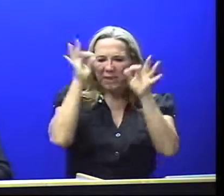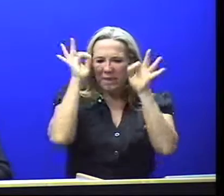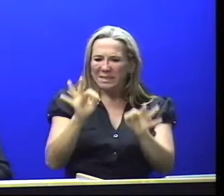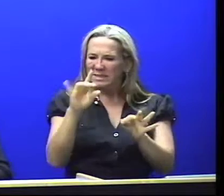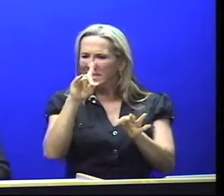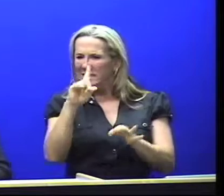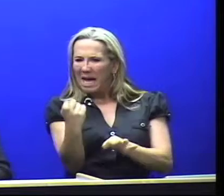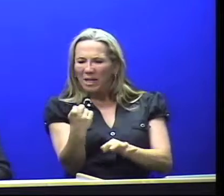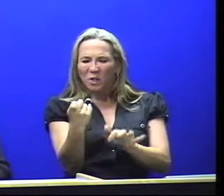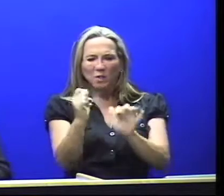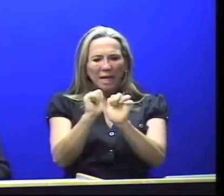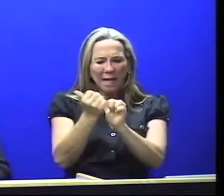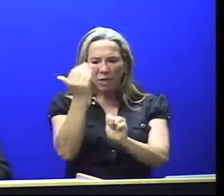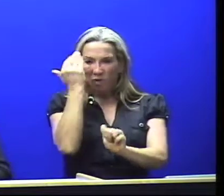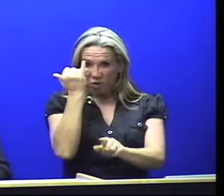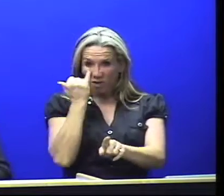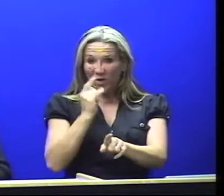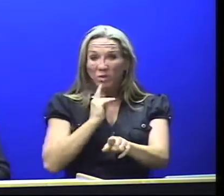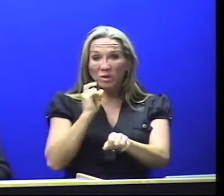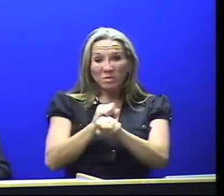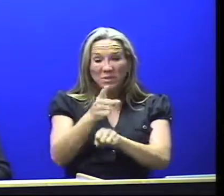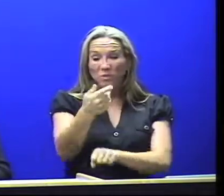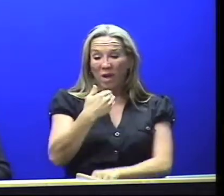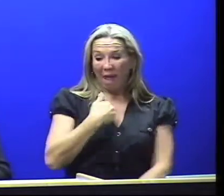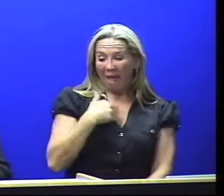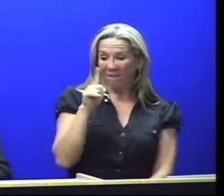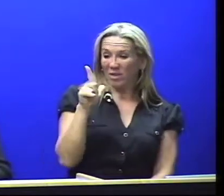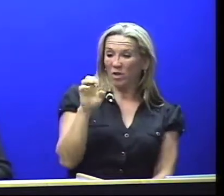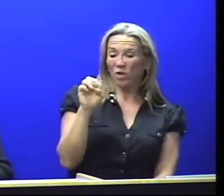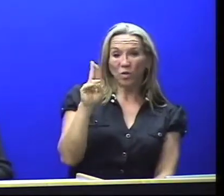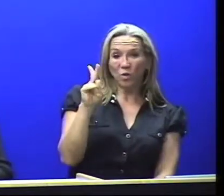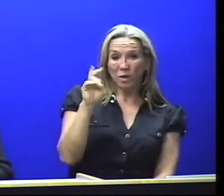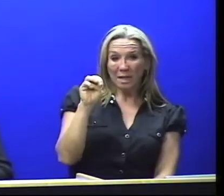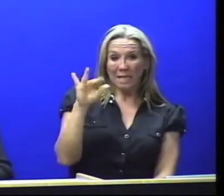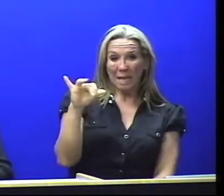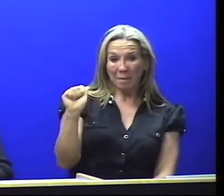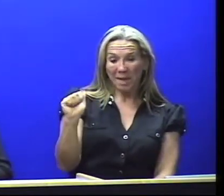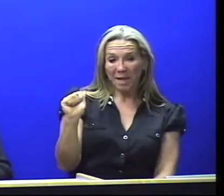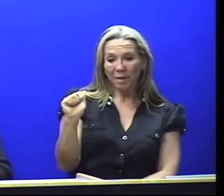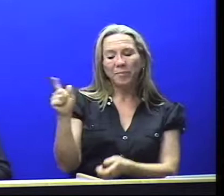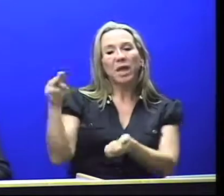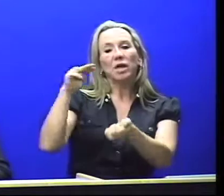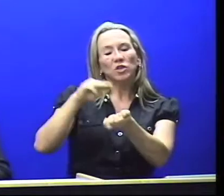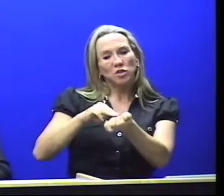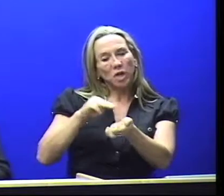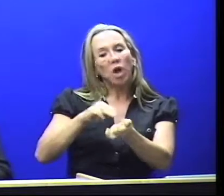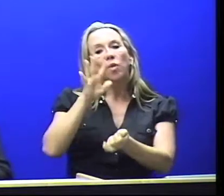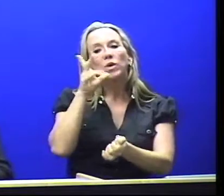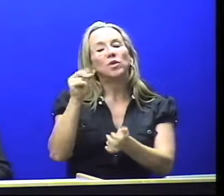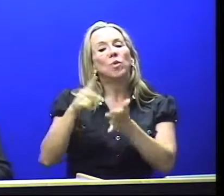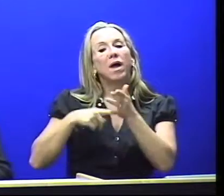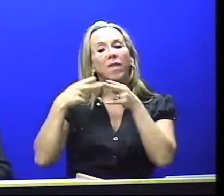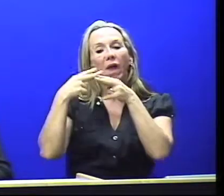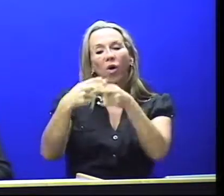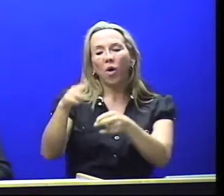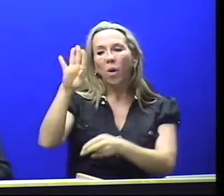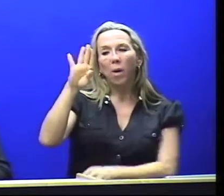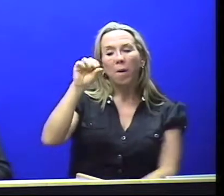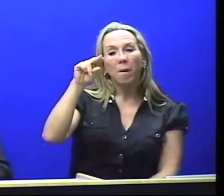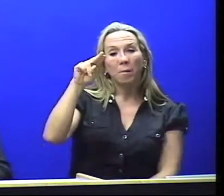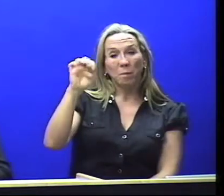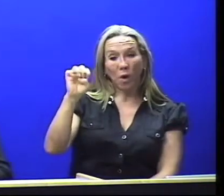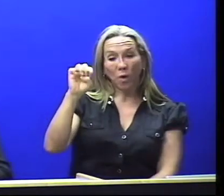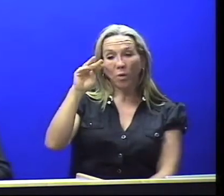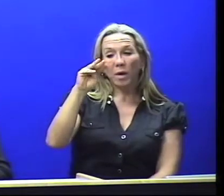able to tell you if you have leukemia, a doctor needs to do a procedure called a bone